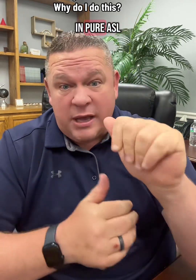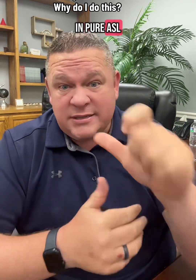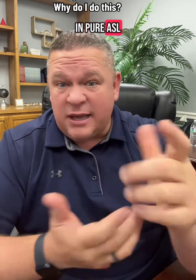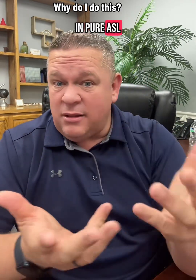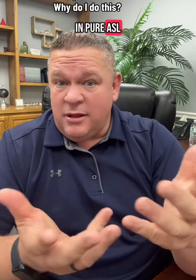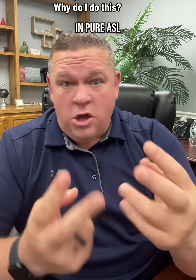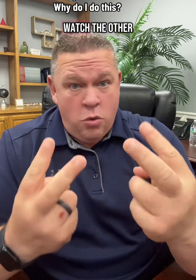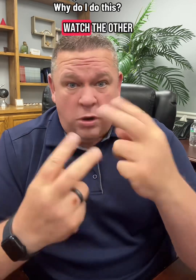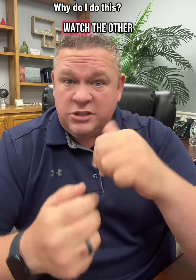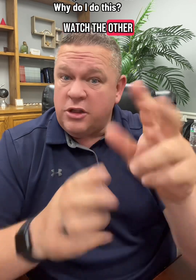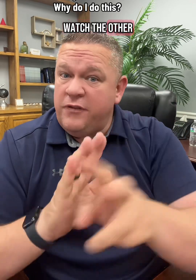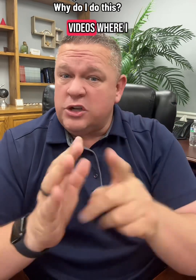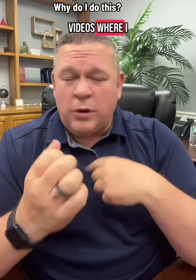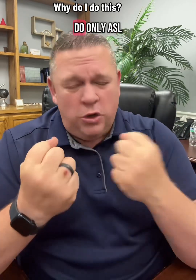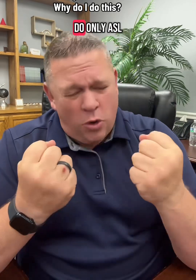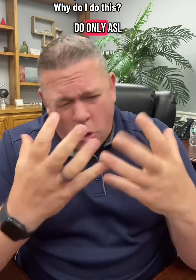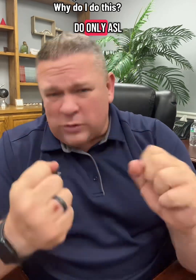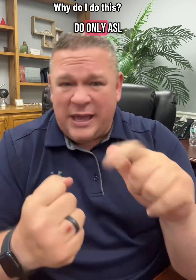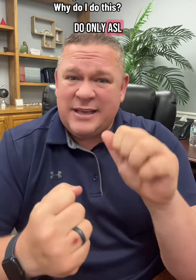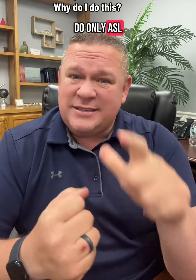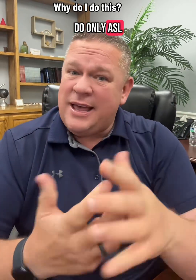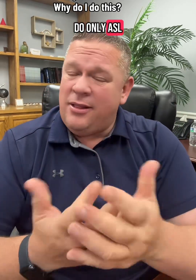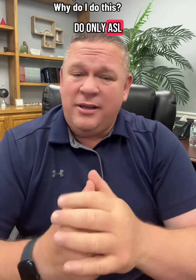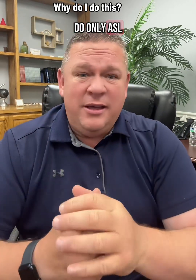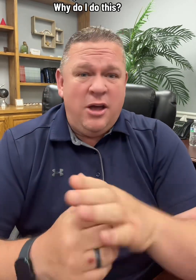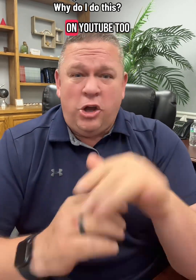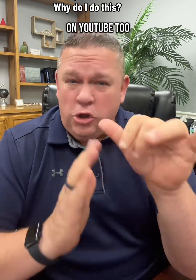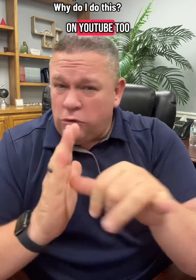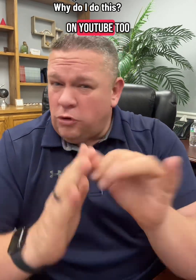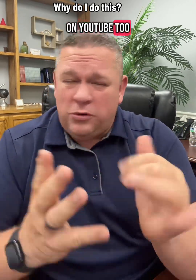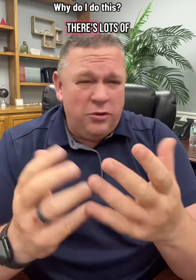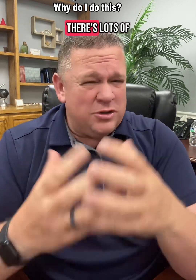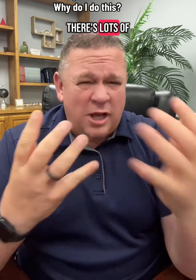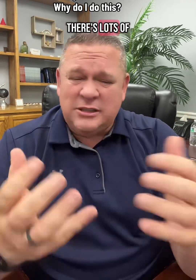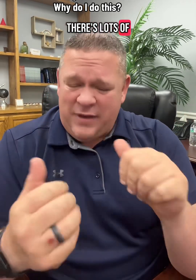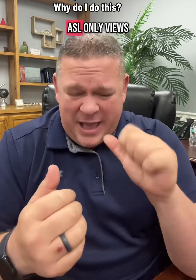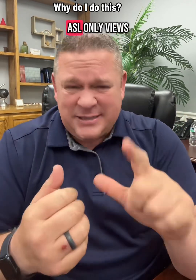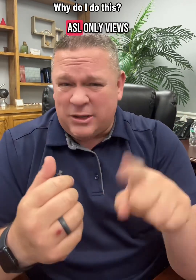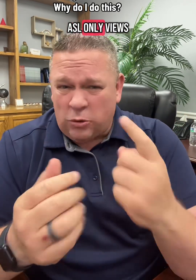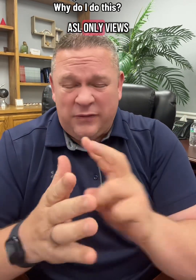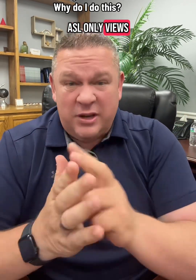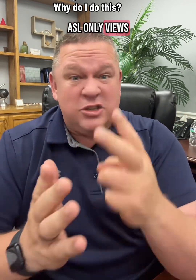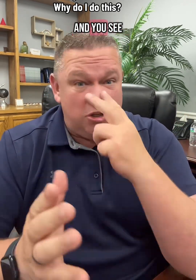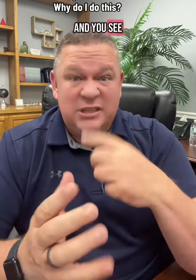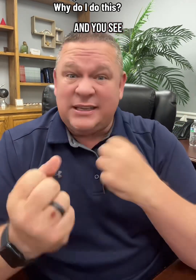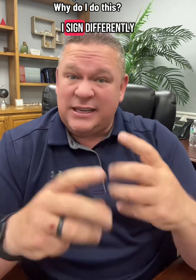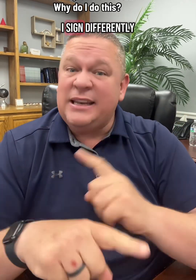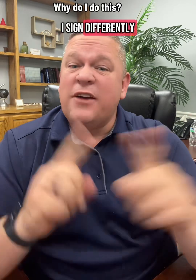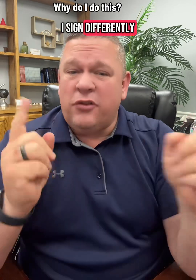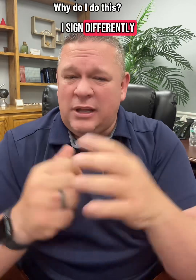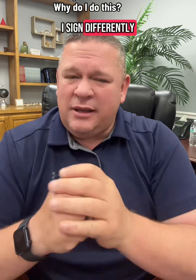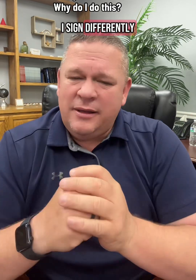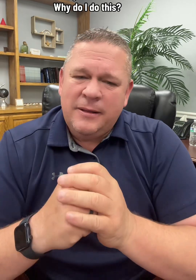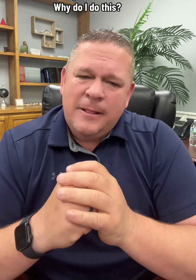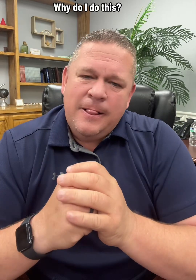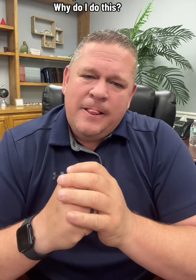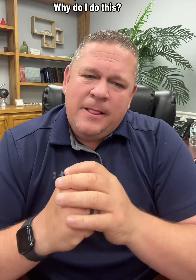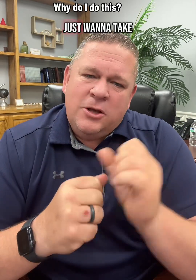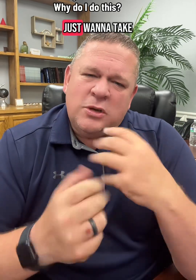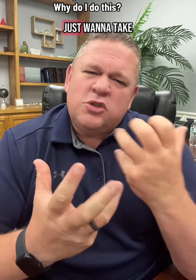ASL, watch the other videos where I do only ASL. On YouTube too, there's lots of ASL only videos, and you see I sign differently. So I just wanted